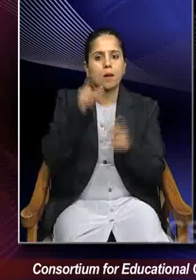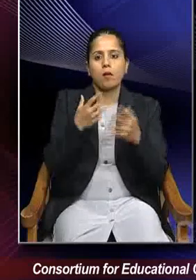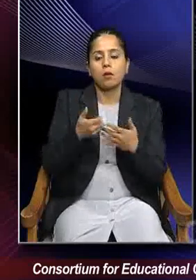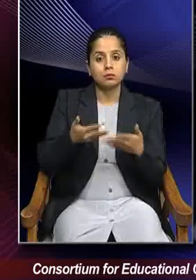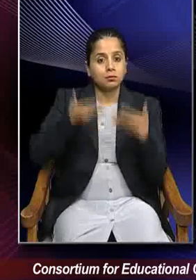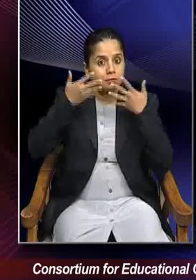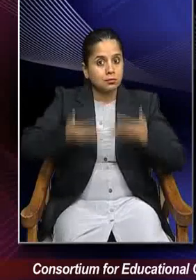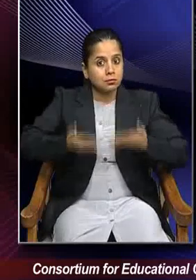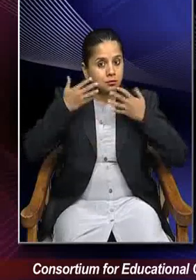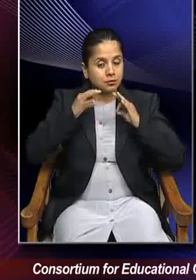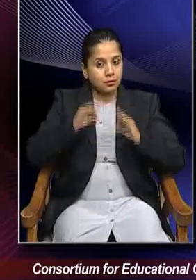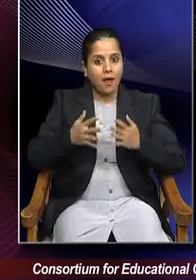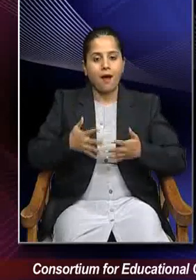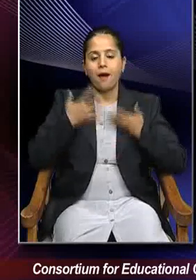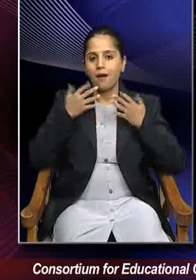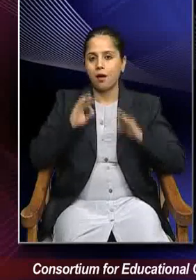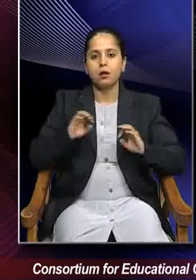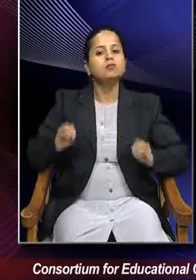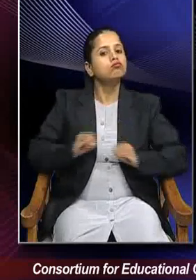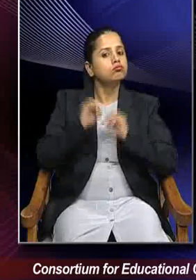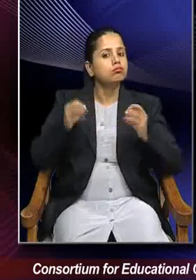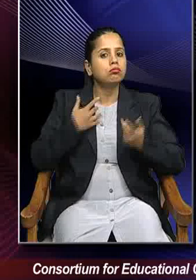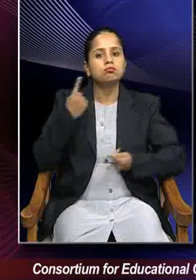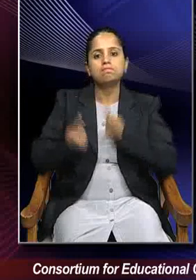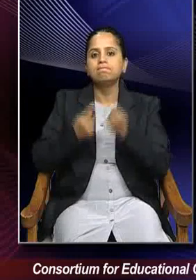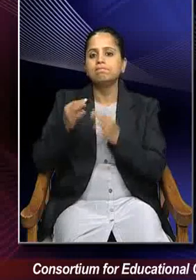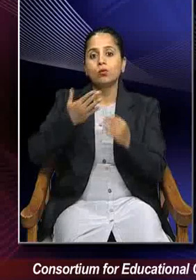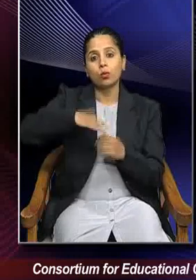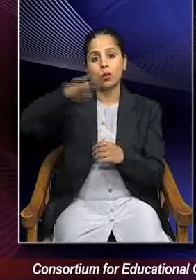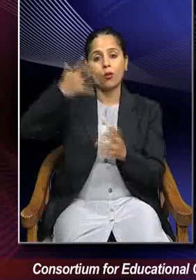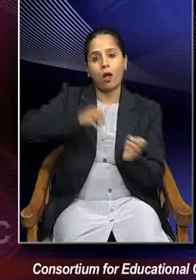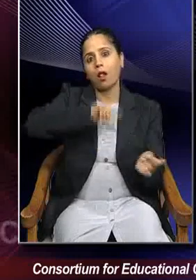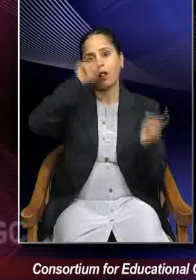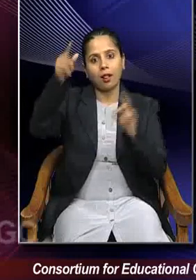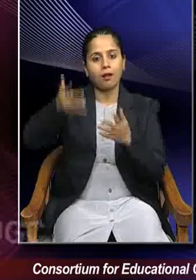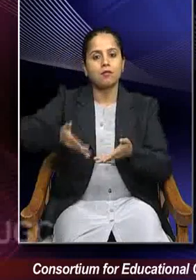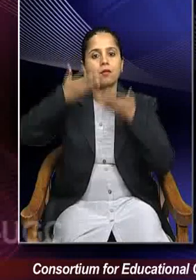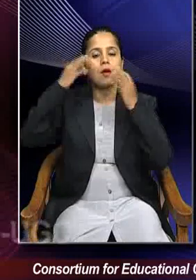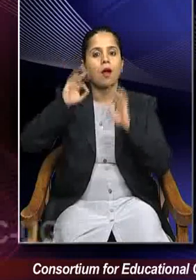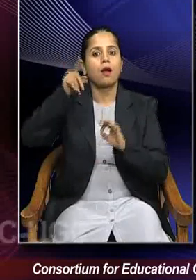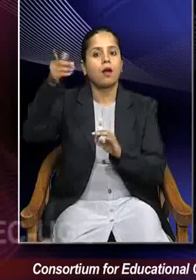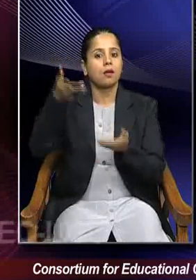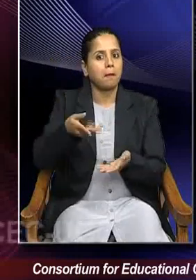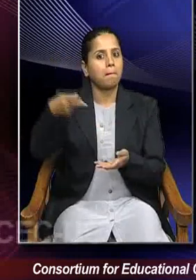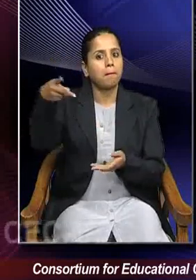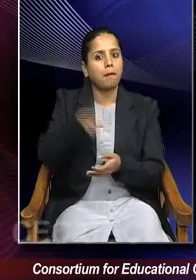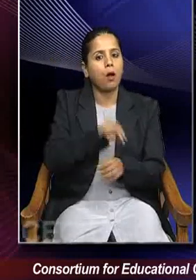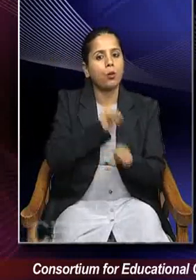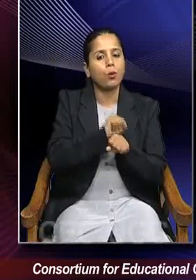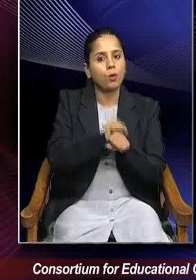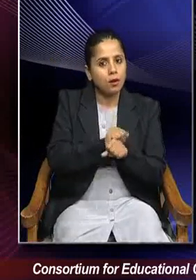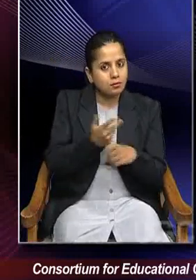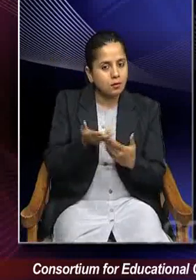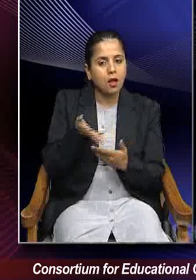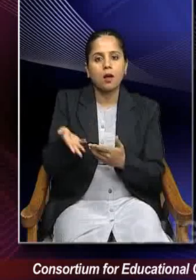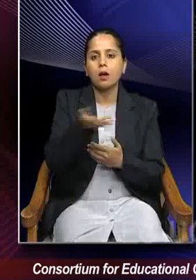breathe fresh air, as one would like to go to mountain areas and take fresh air to feel fresh and come back and do their work. So